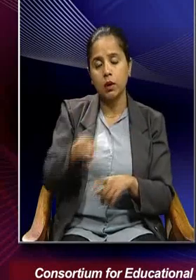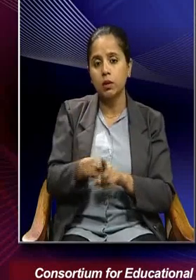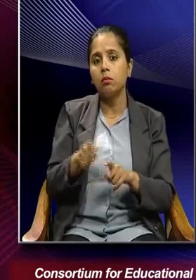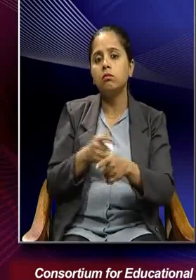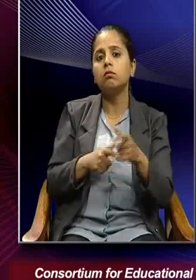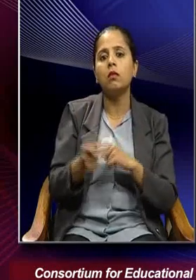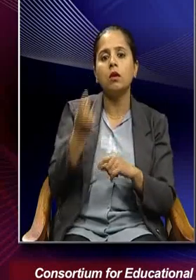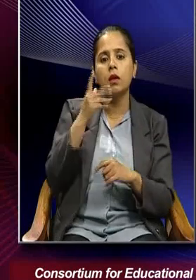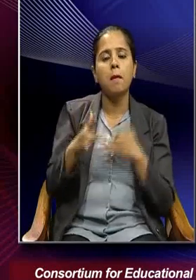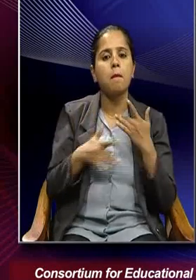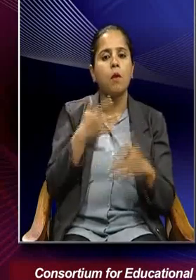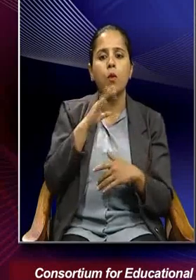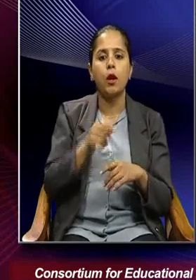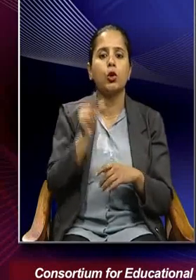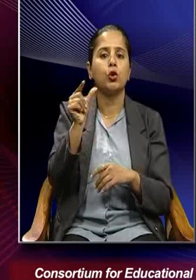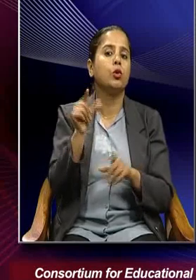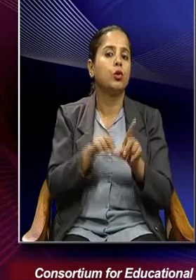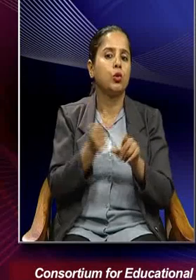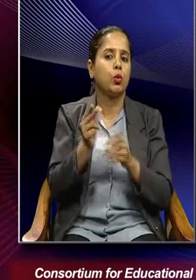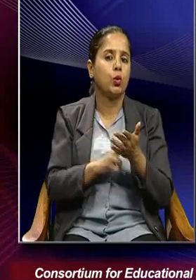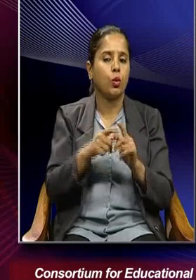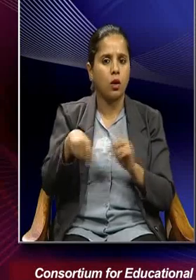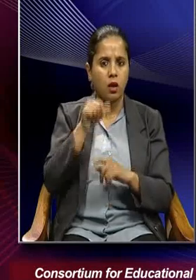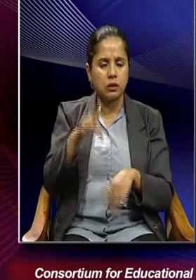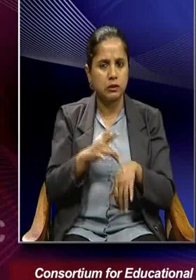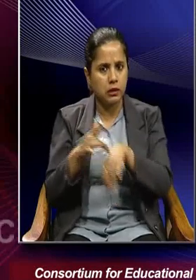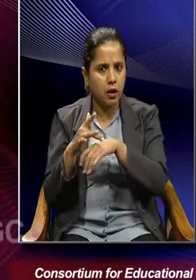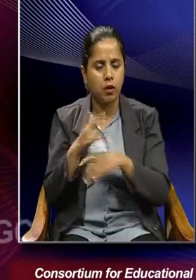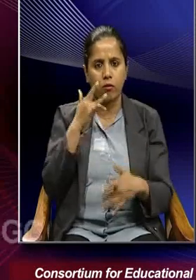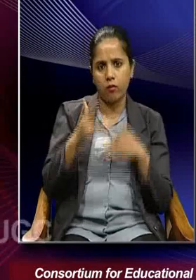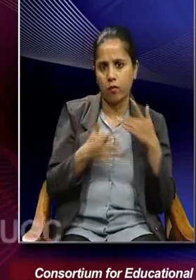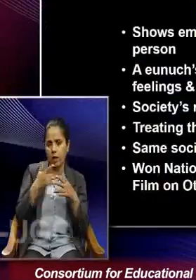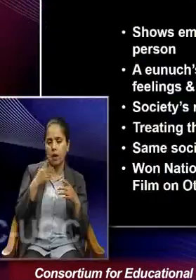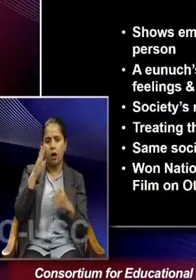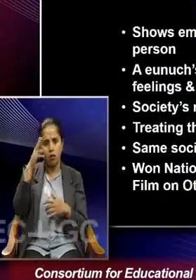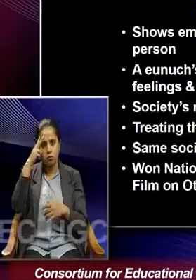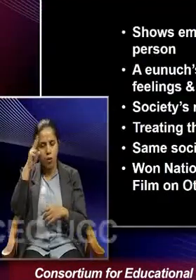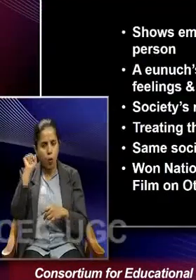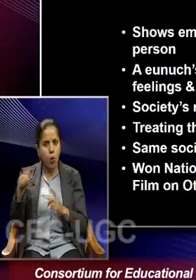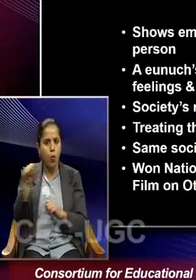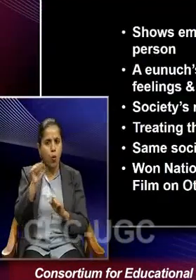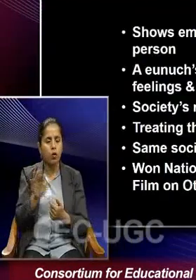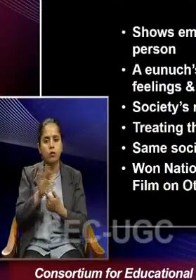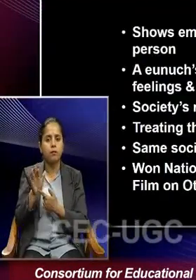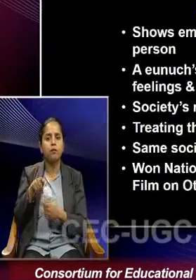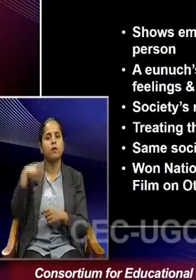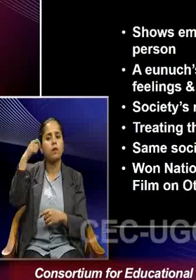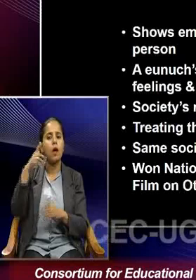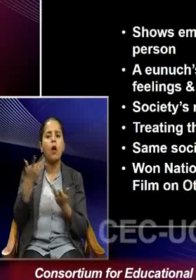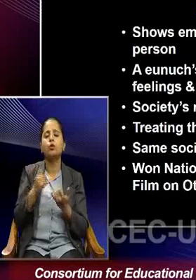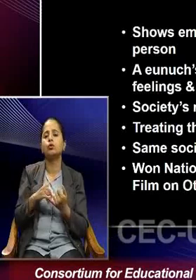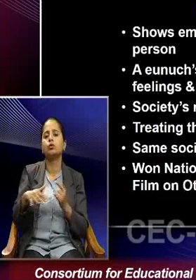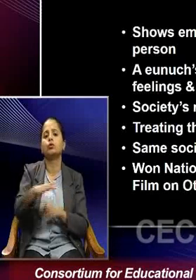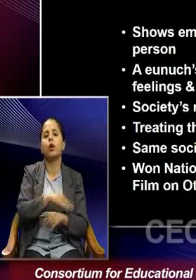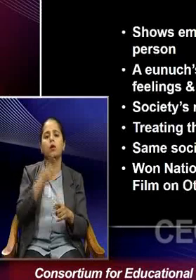and emotions of a eunuch, sensitivity, feelings and concerns, they are being exhibited in this particular film, and how society is trying to